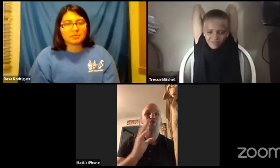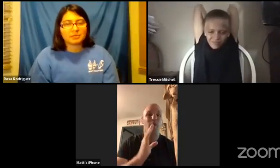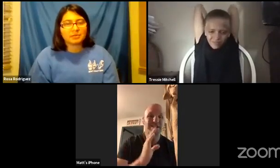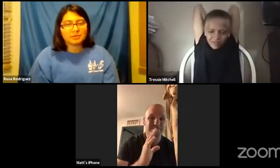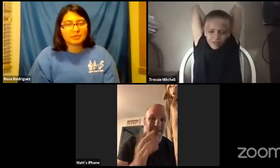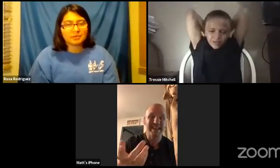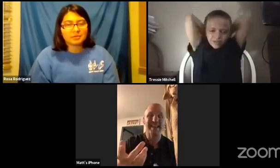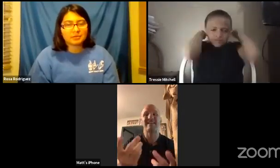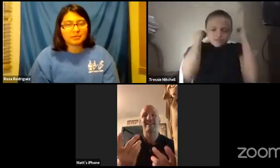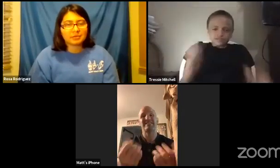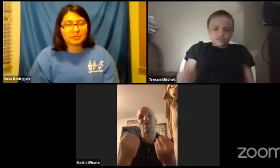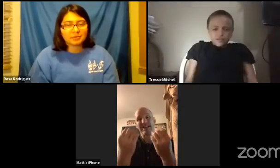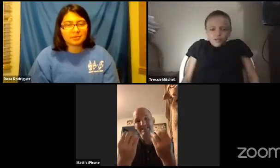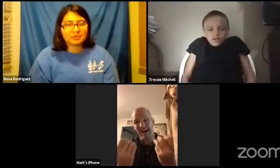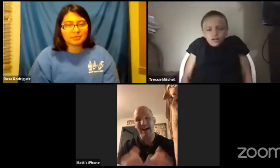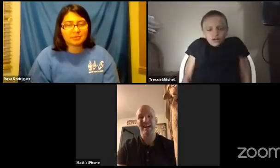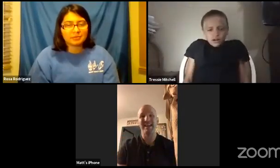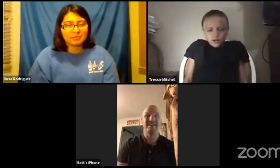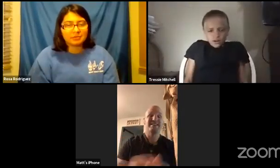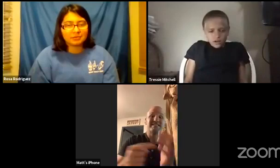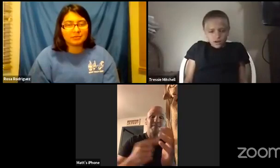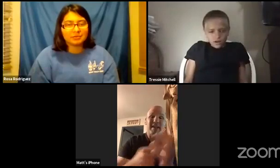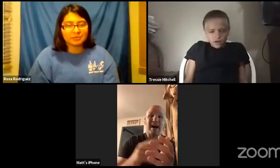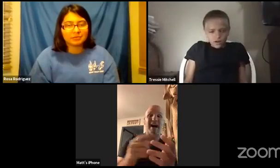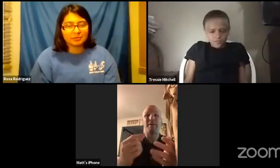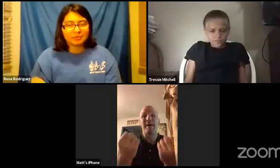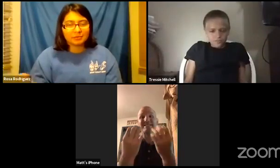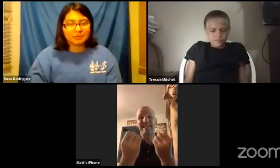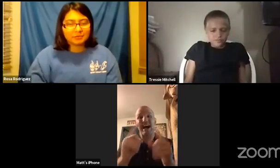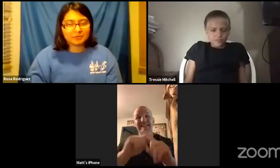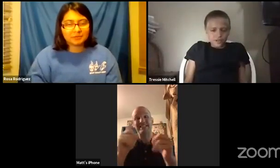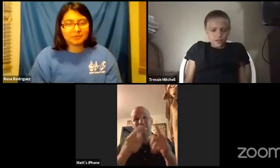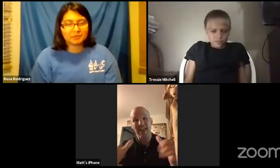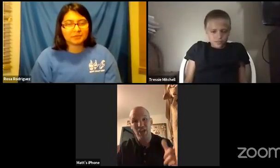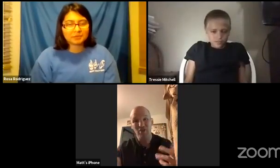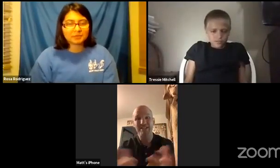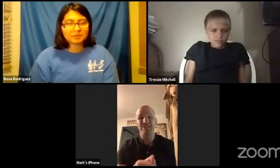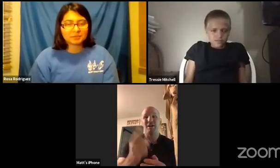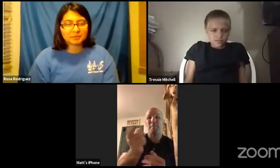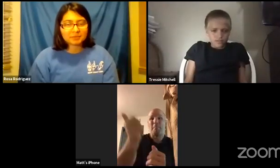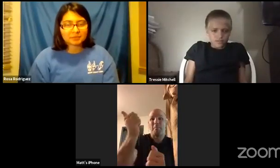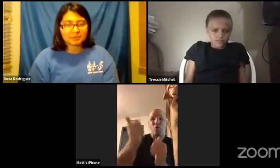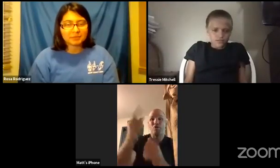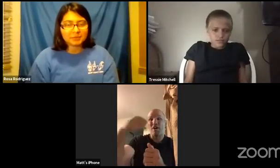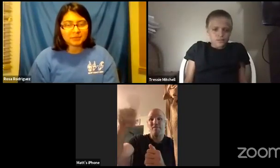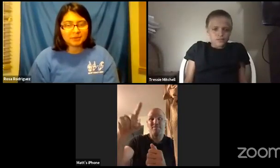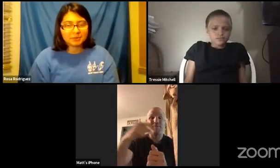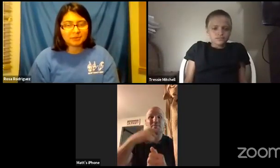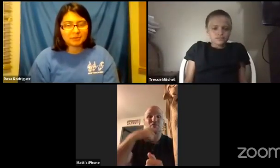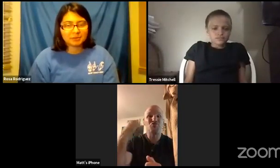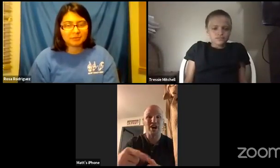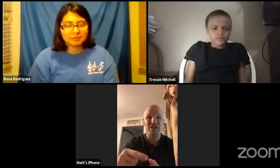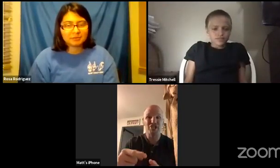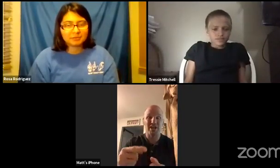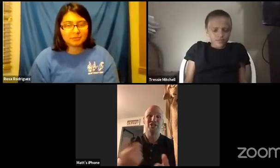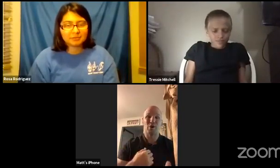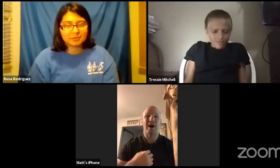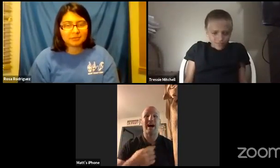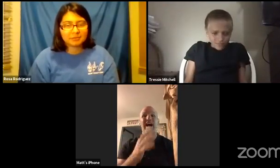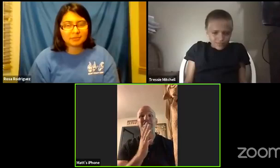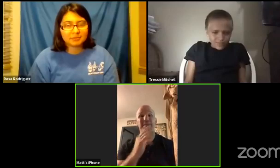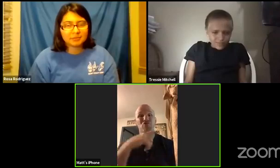most of the time, I would read lips. Again, I grew up orally, so I do a lot of lip reading, speaking English and ASL.